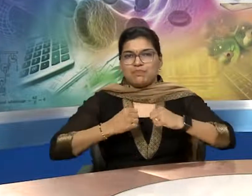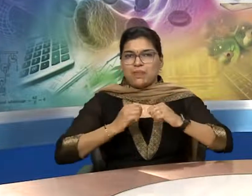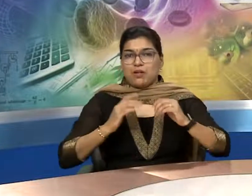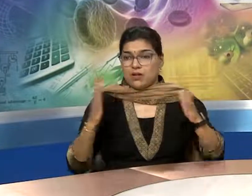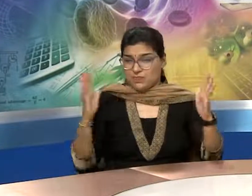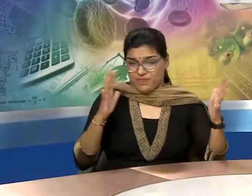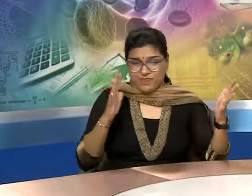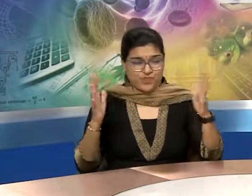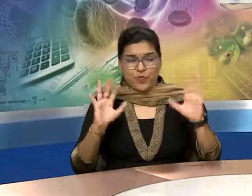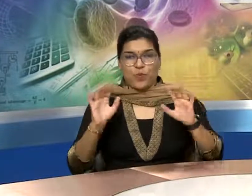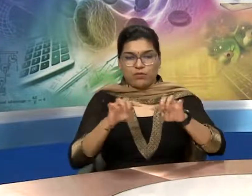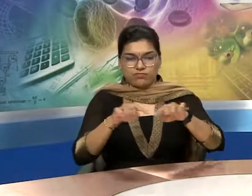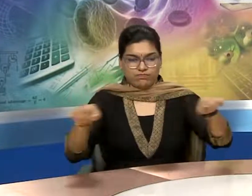in which you can move freely.